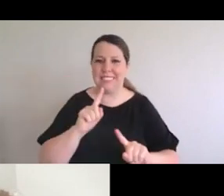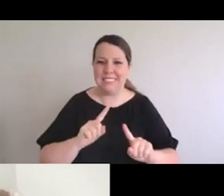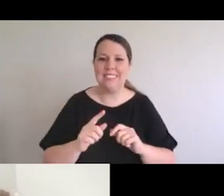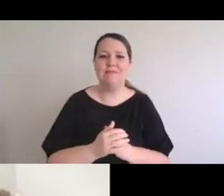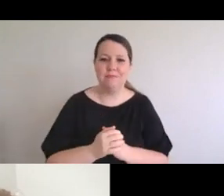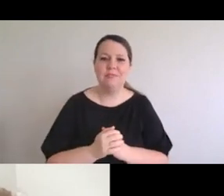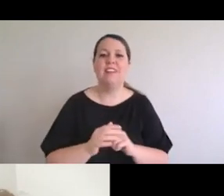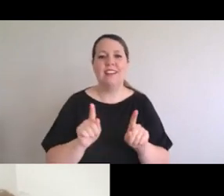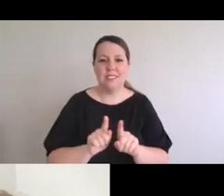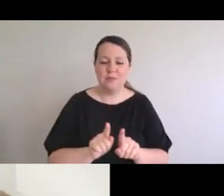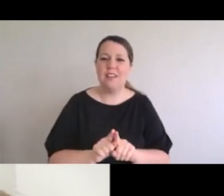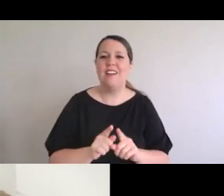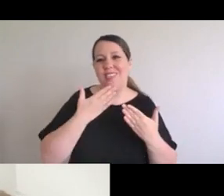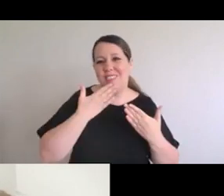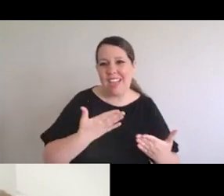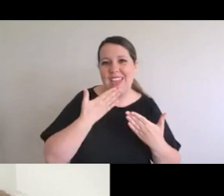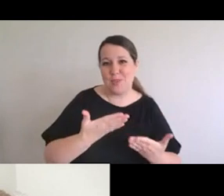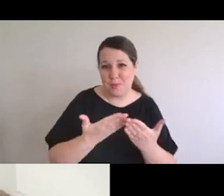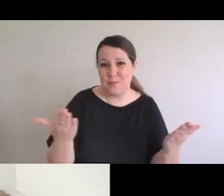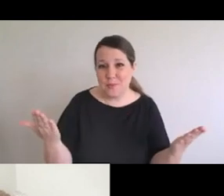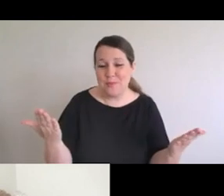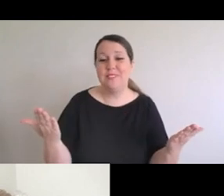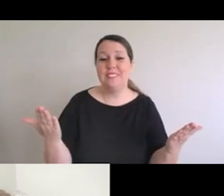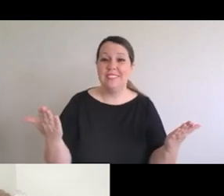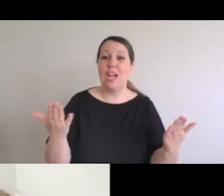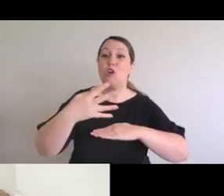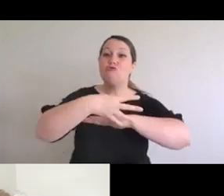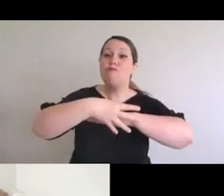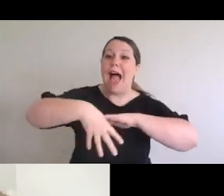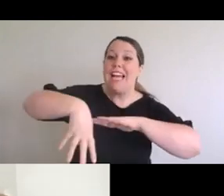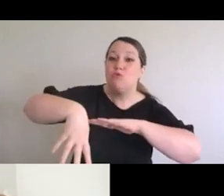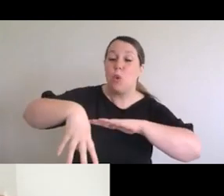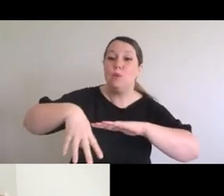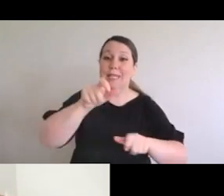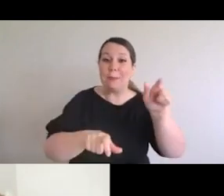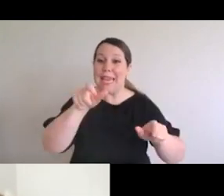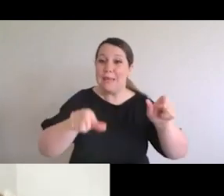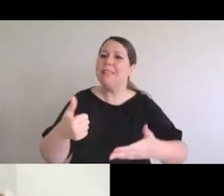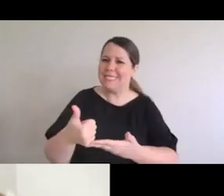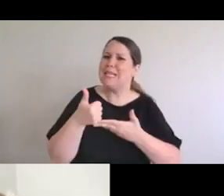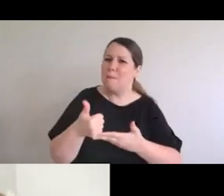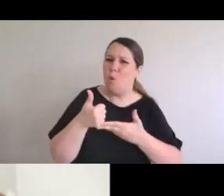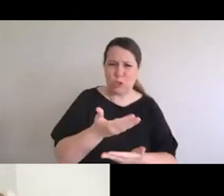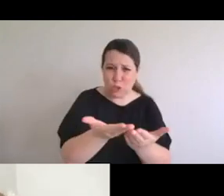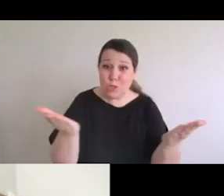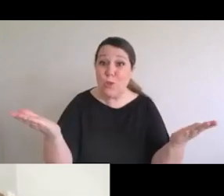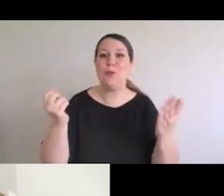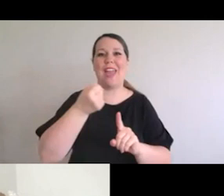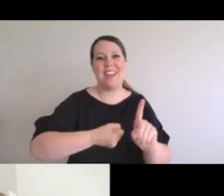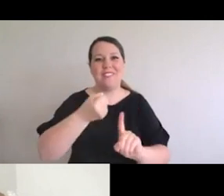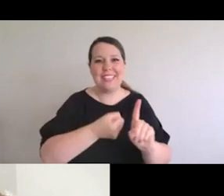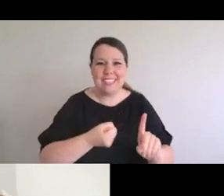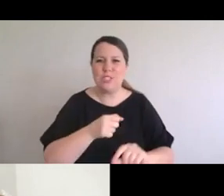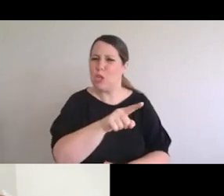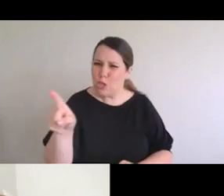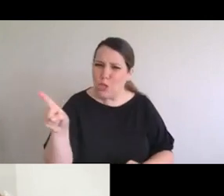ki a koutou katoa to you, our grassroots supporters and advocates who are out there knocking on the